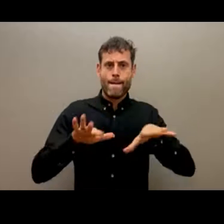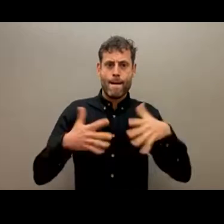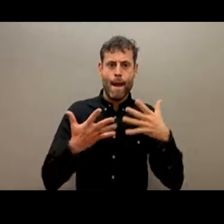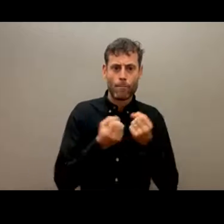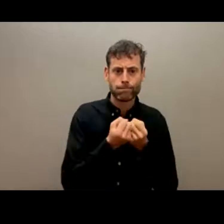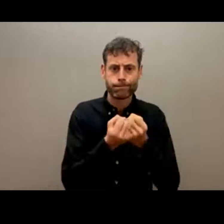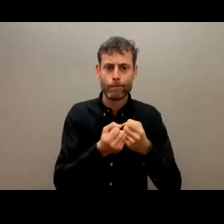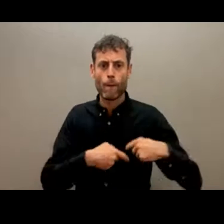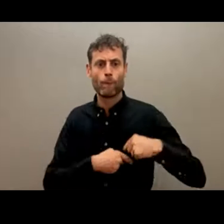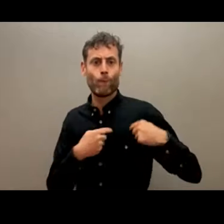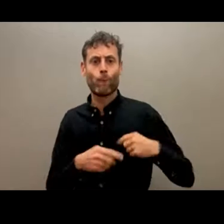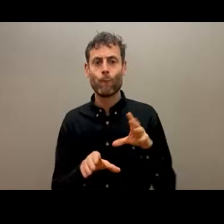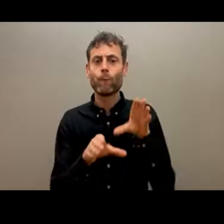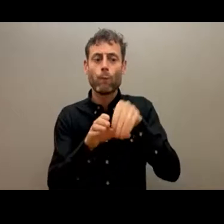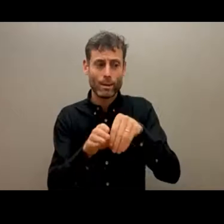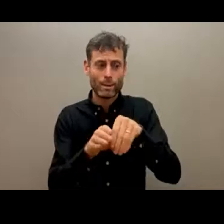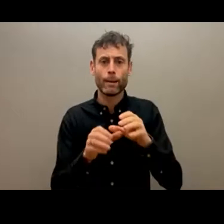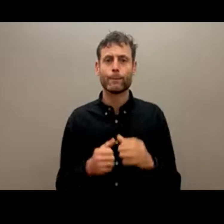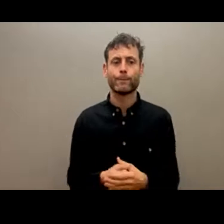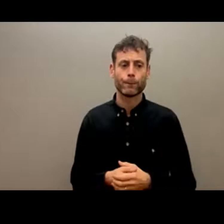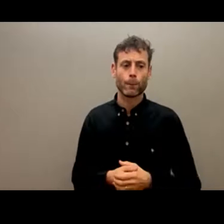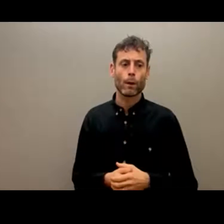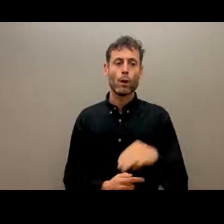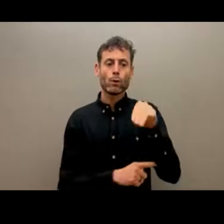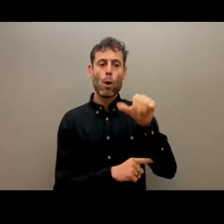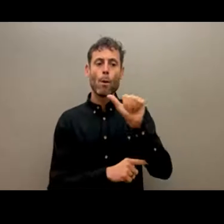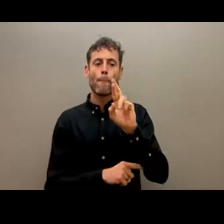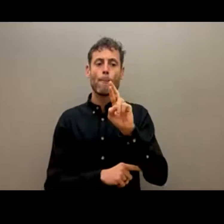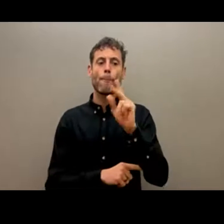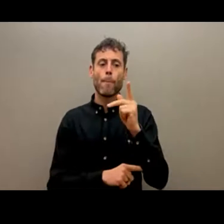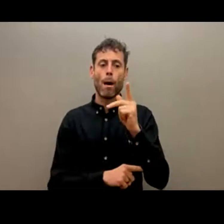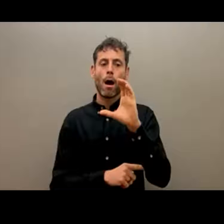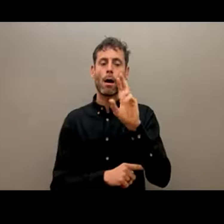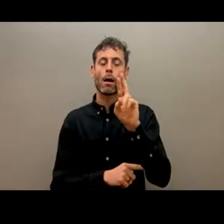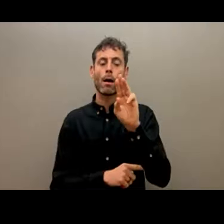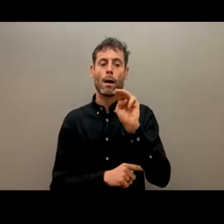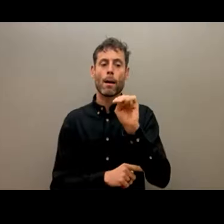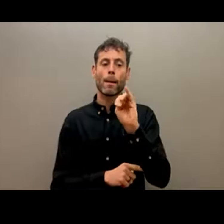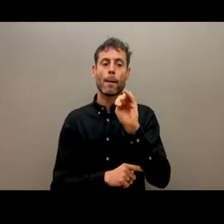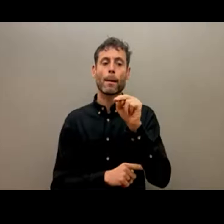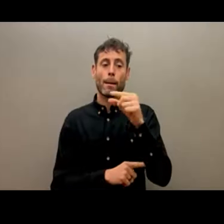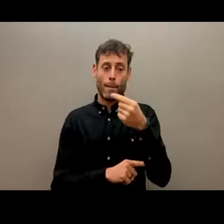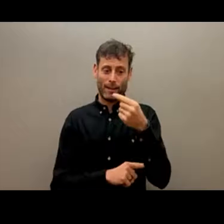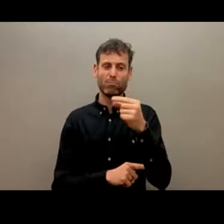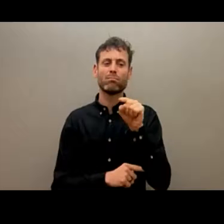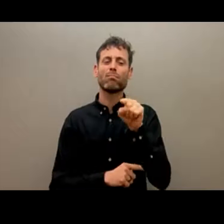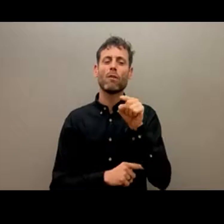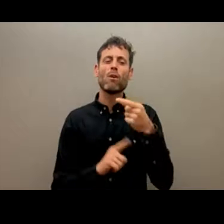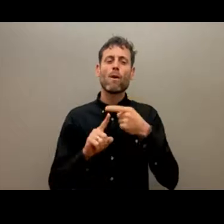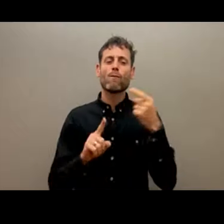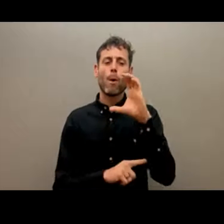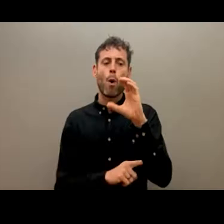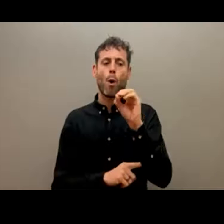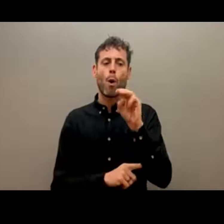the Irish Association of Development Workers and Volunteers. Mark will be talking about how volunteering has changed over the course of this